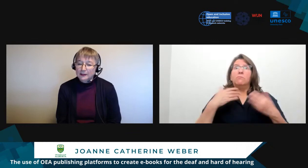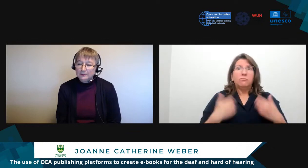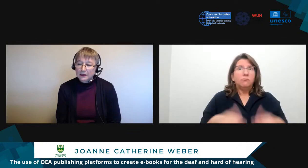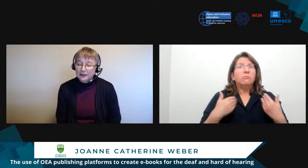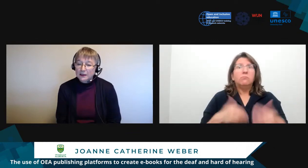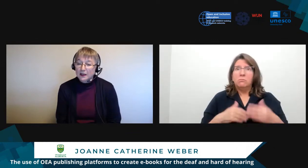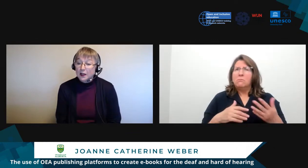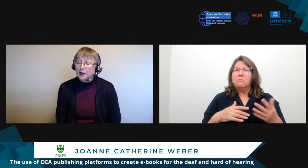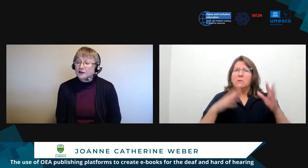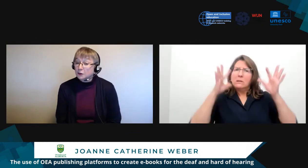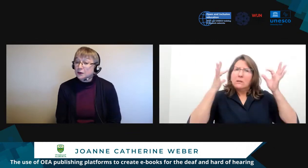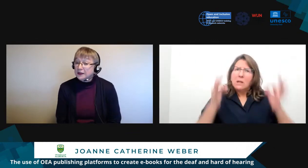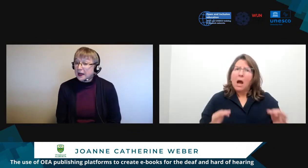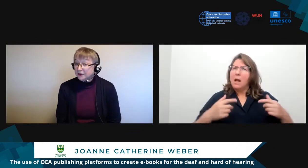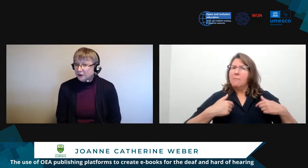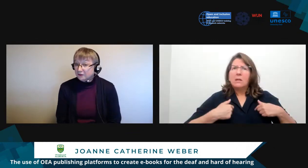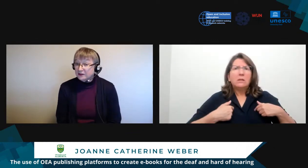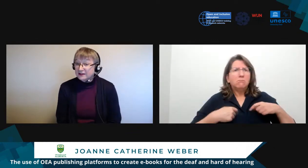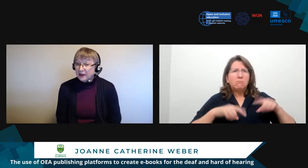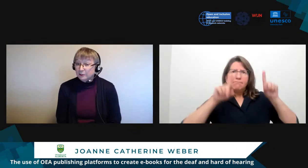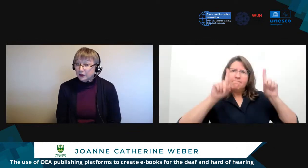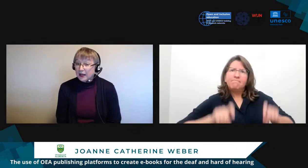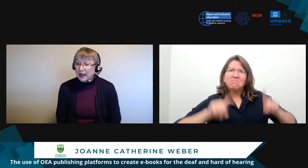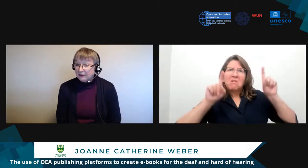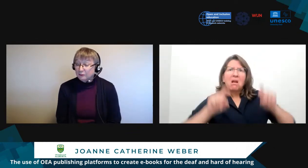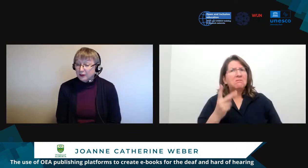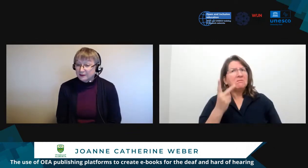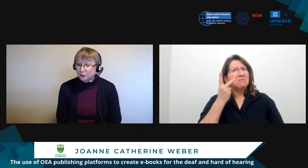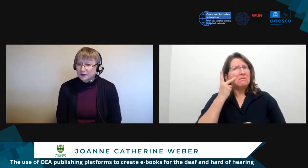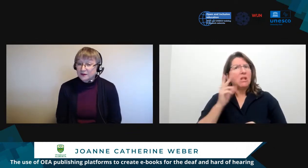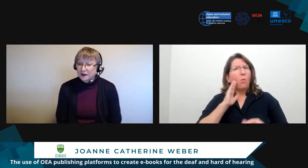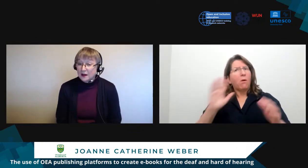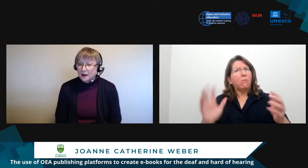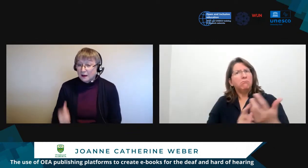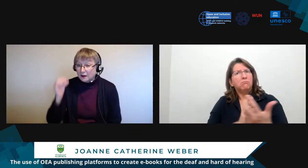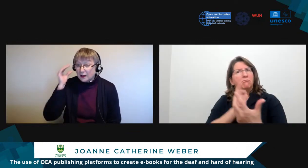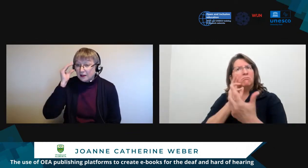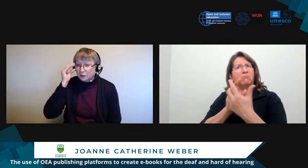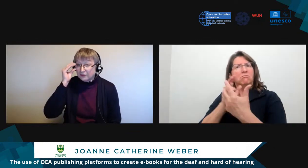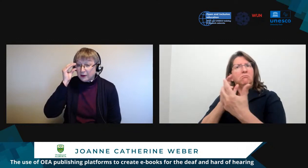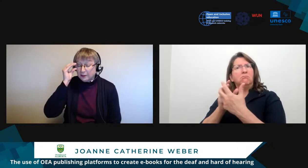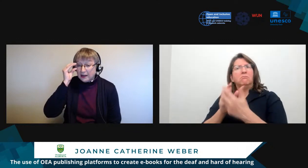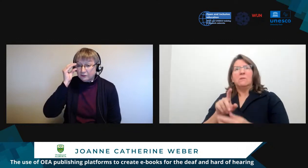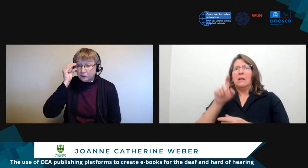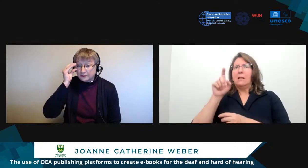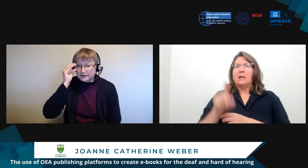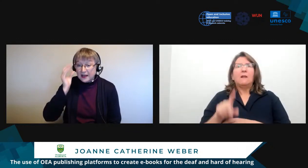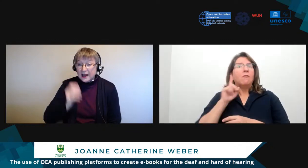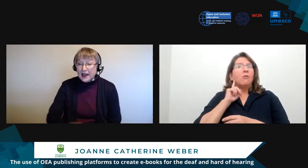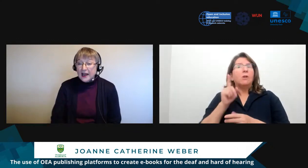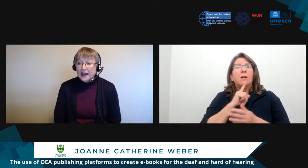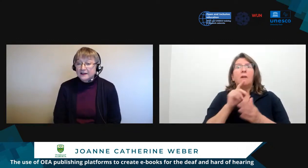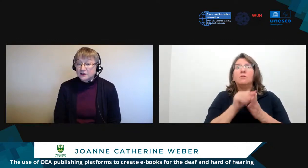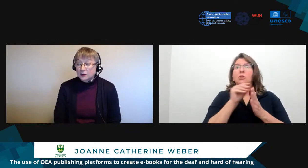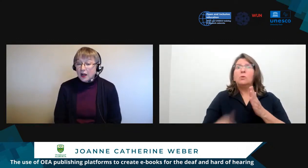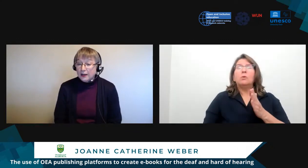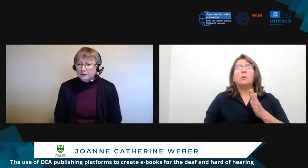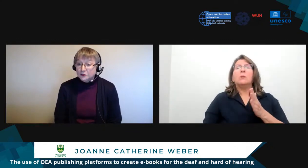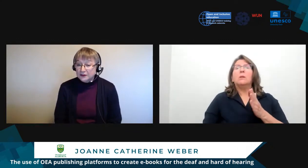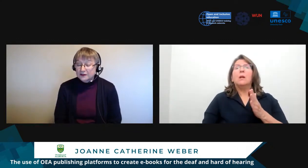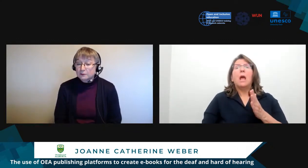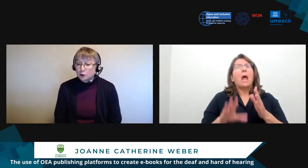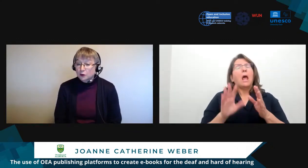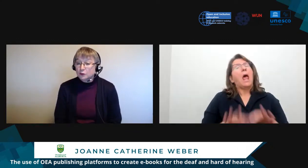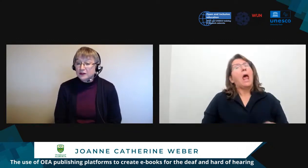language, PB. So we at the University of Alberta have PressBooks as one of our platforms. And so